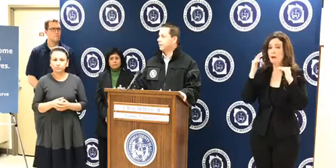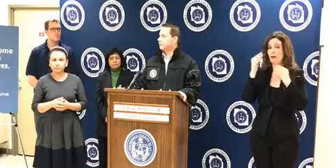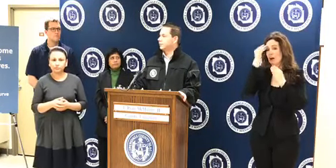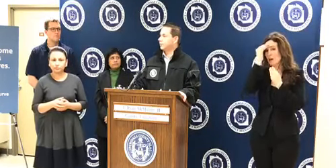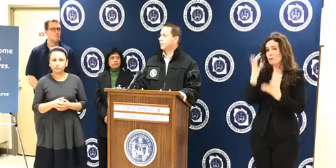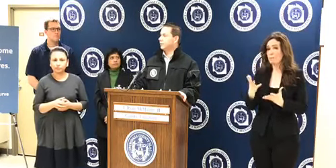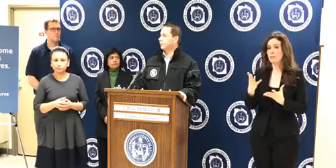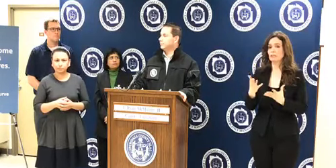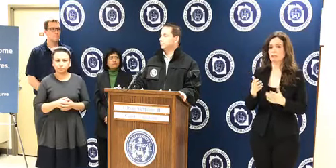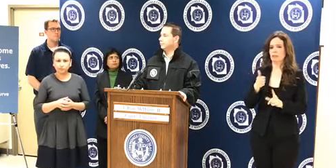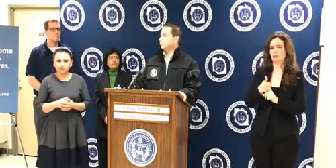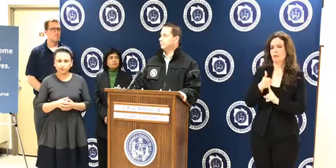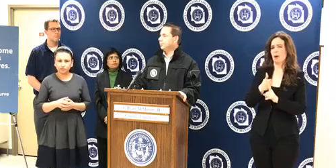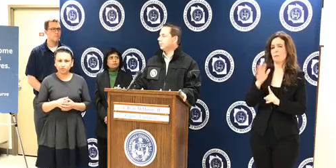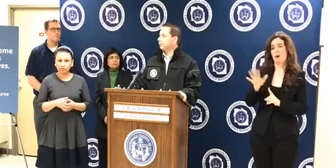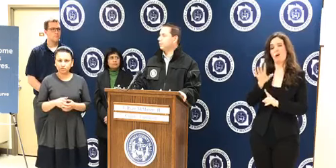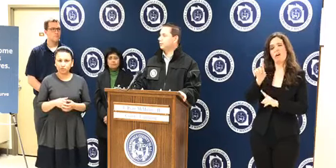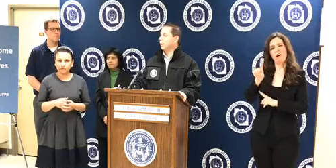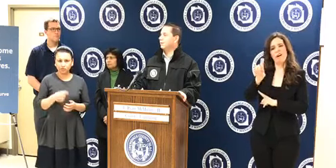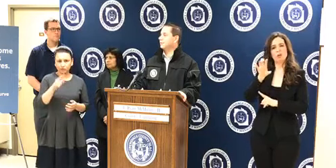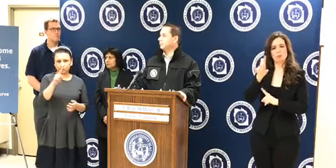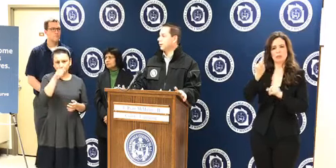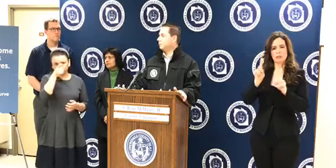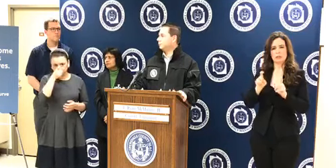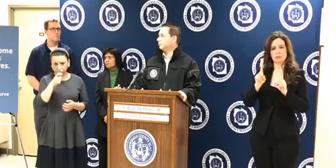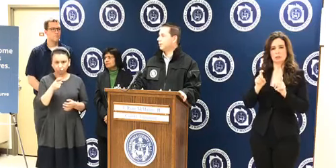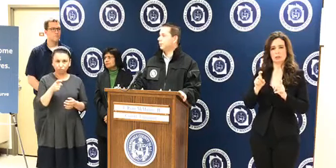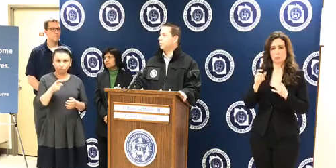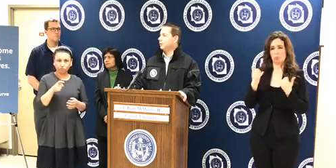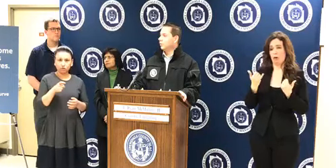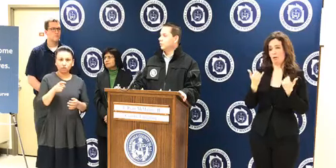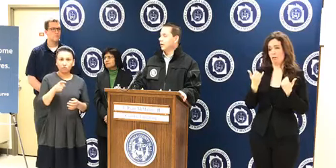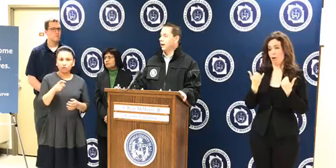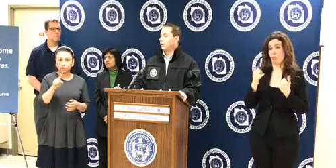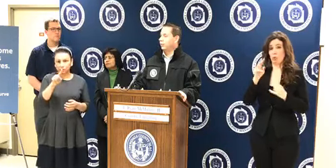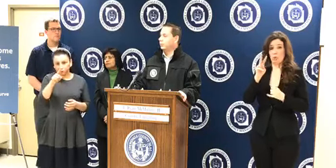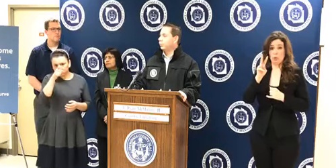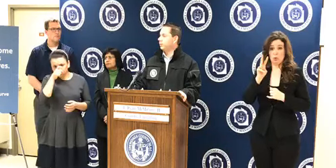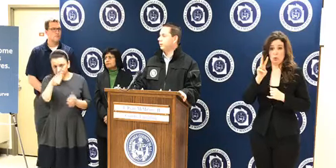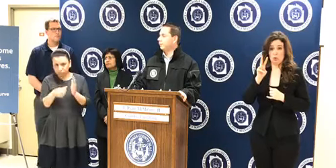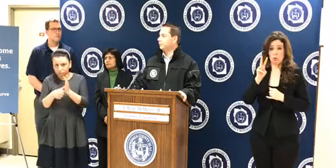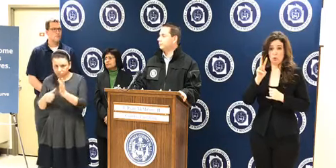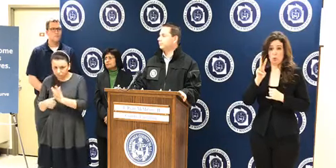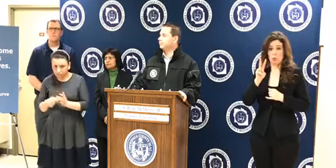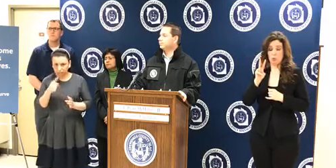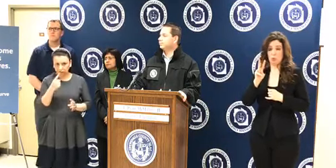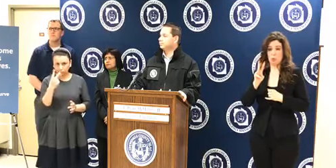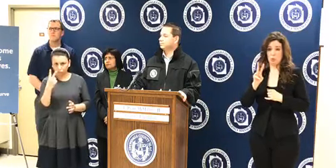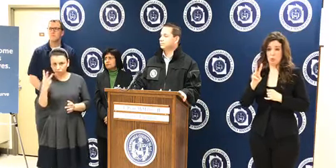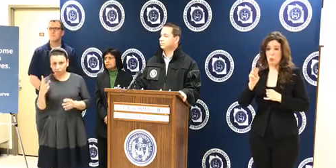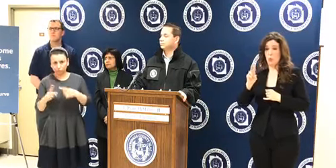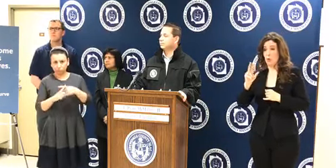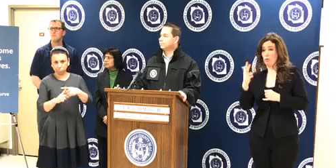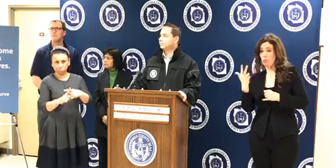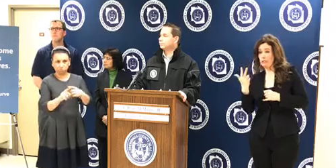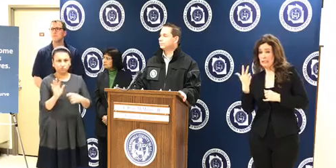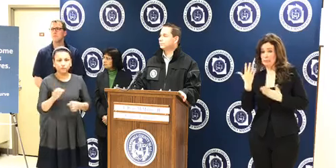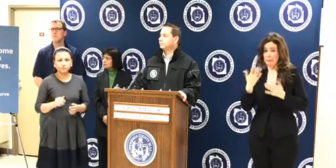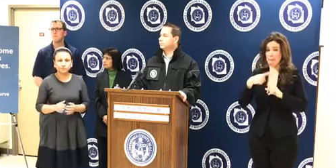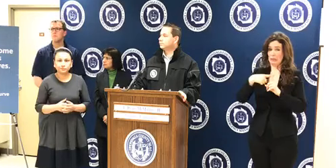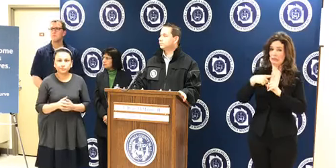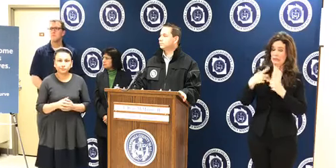100 tests you're going to get 2 or 3 positives, right? So I don't think we'll be any different. So the cases that come back